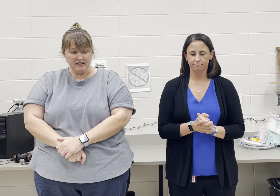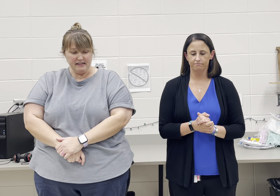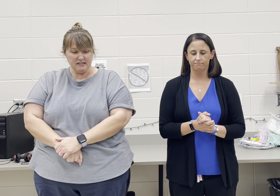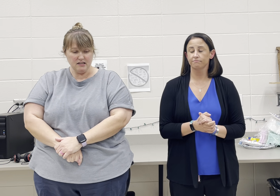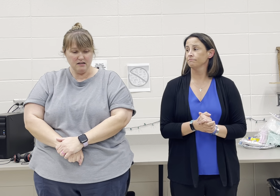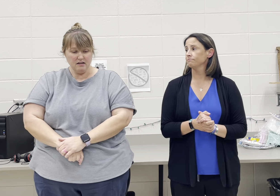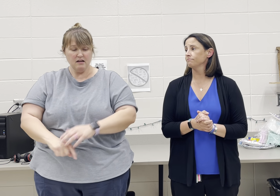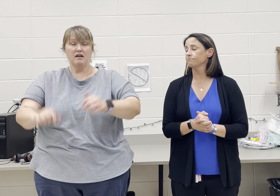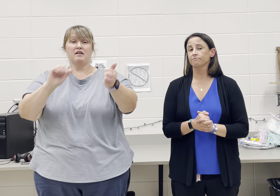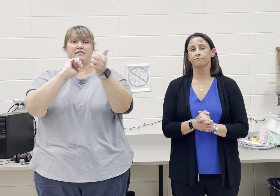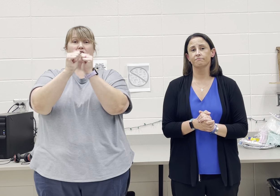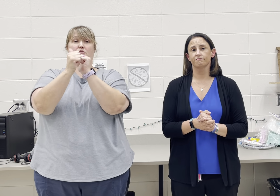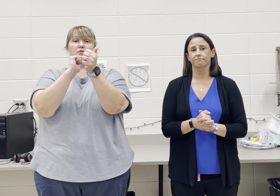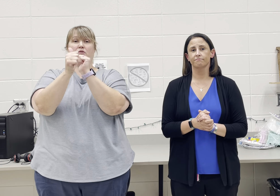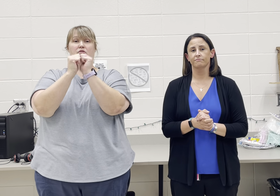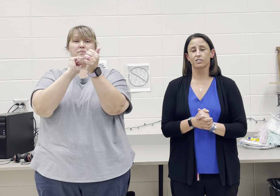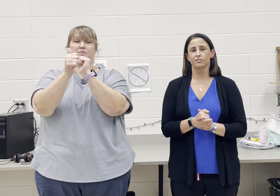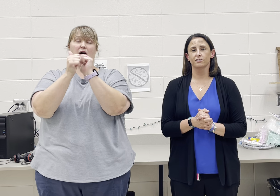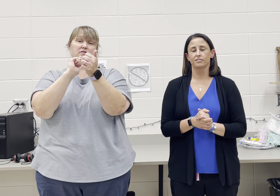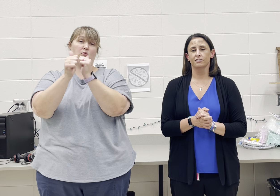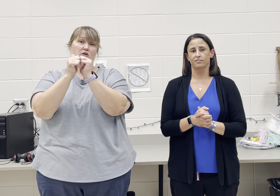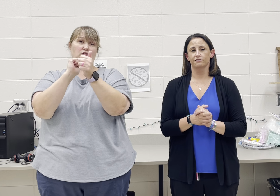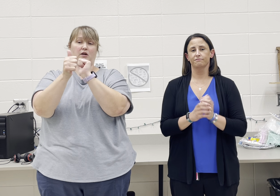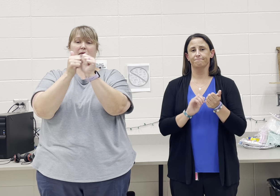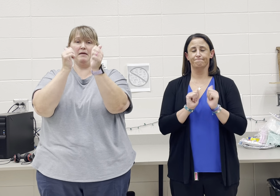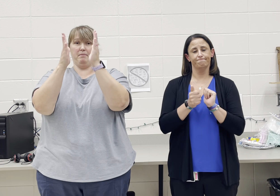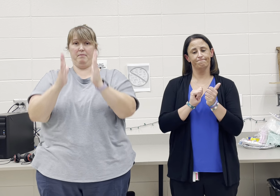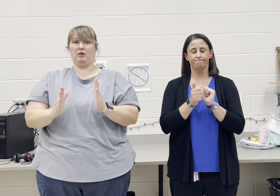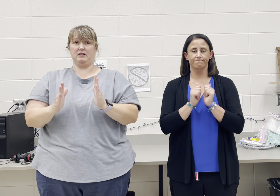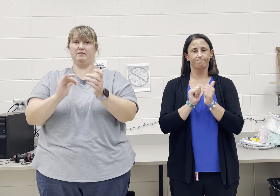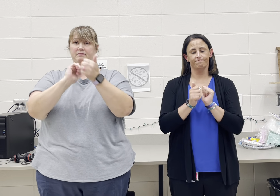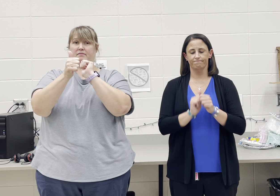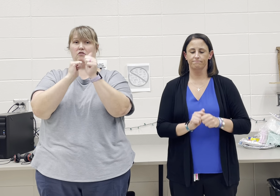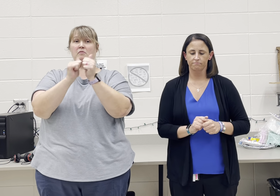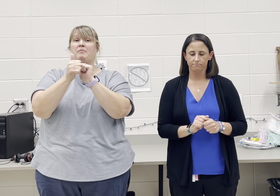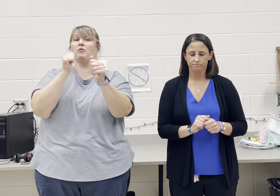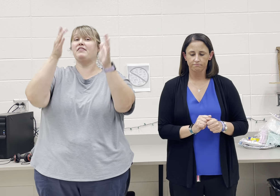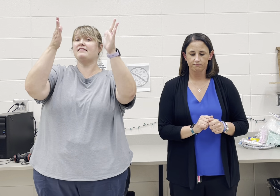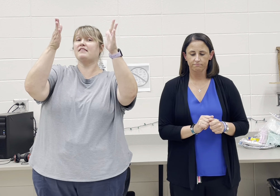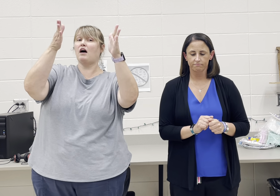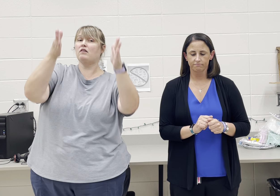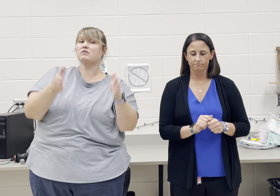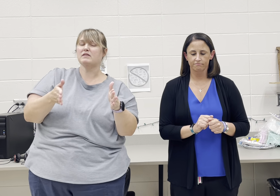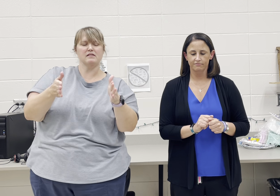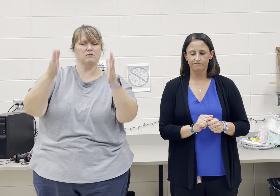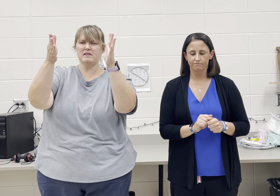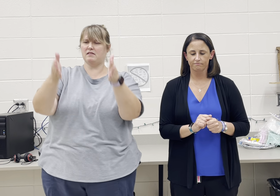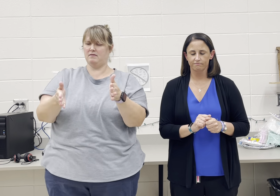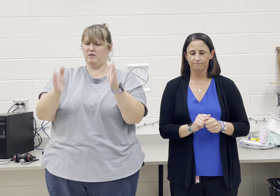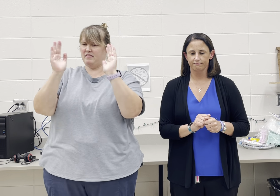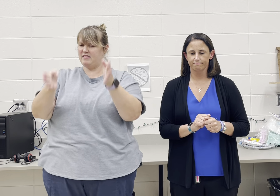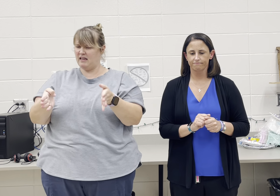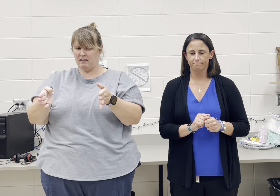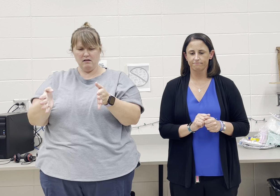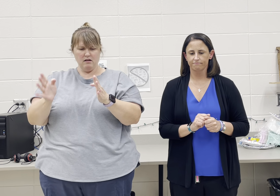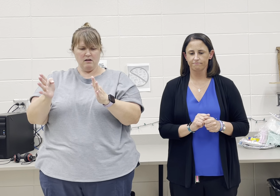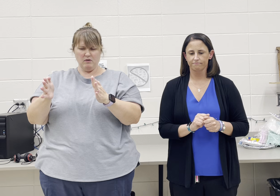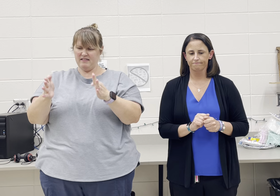Athlete. So a sports or compete person. Remember what this is called. What's this thing? What is this?